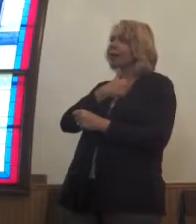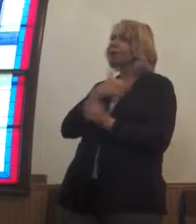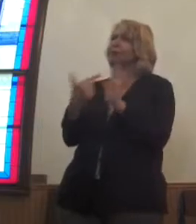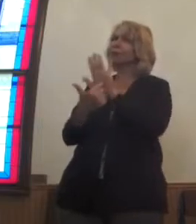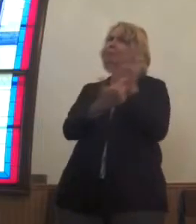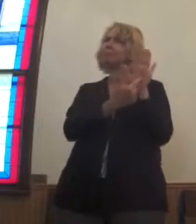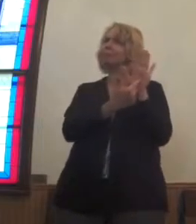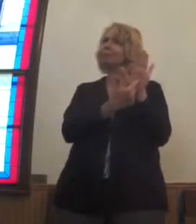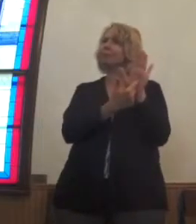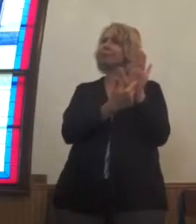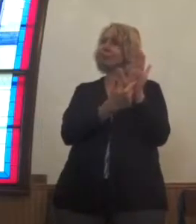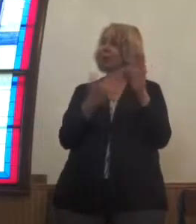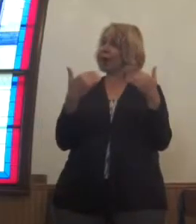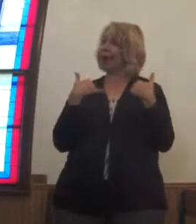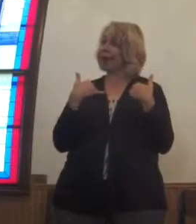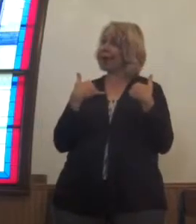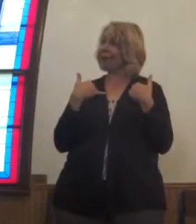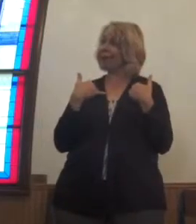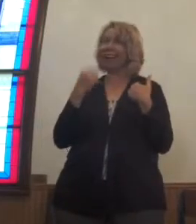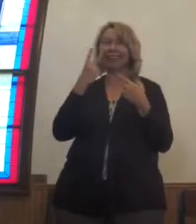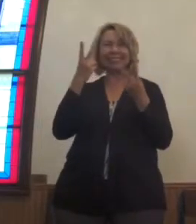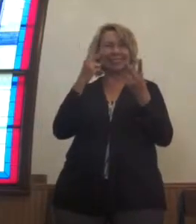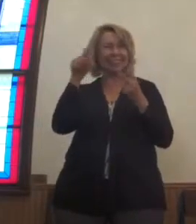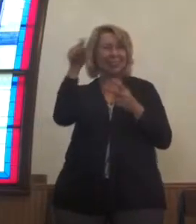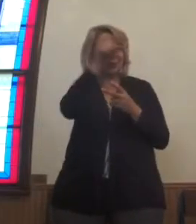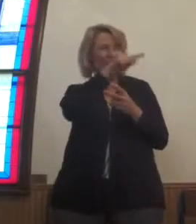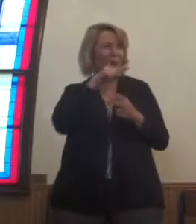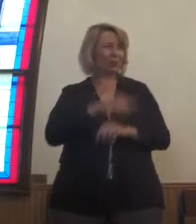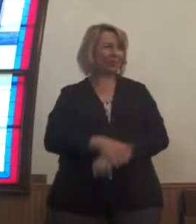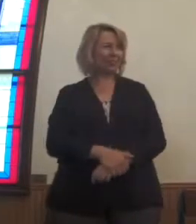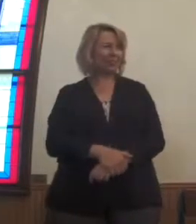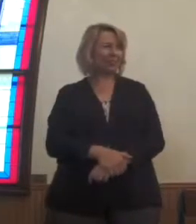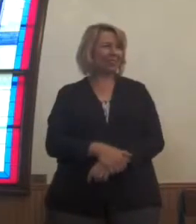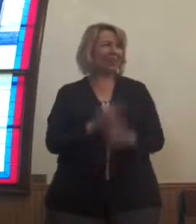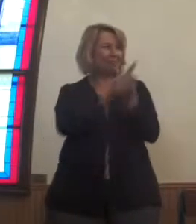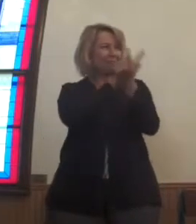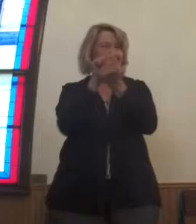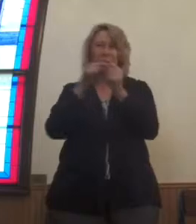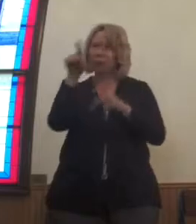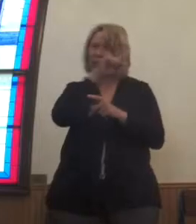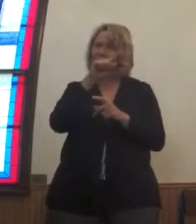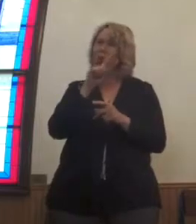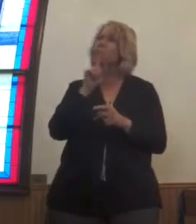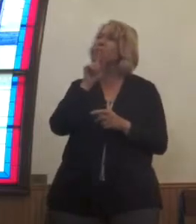And I know that we have that because I see it each and every day with all of you and my encounters with all of you.